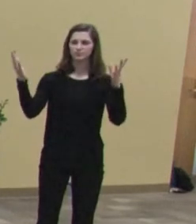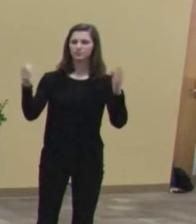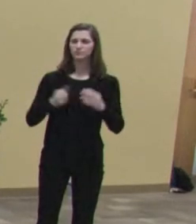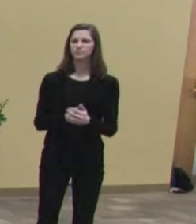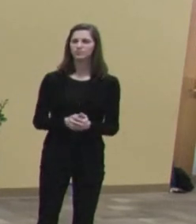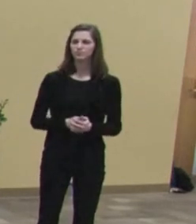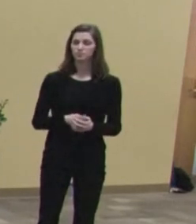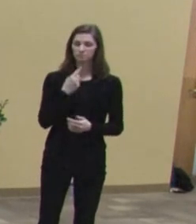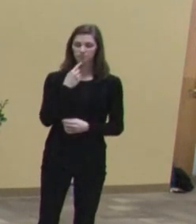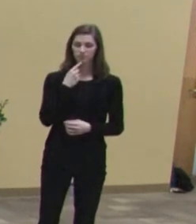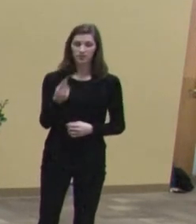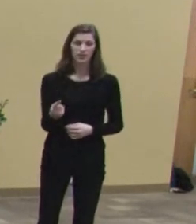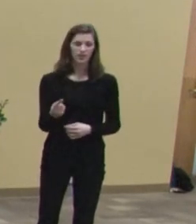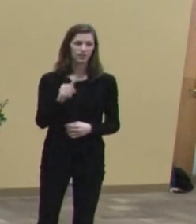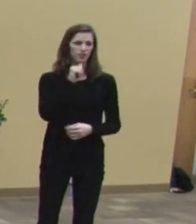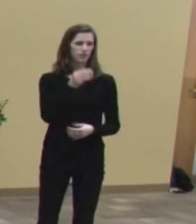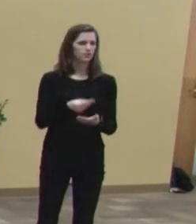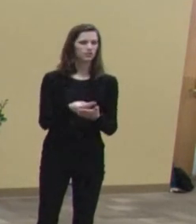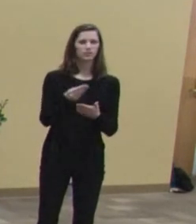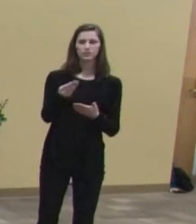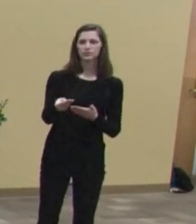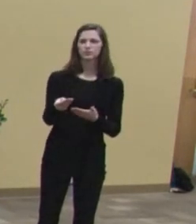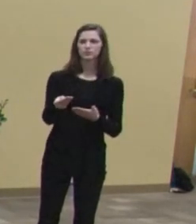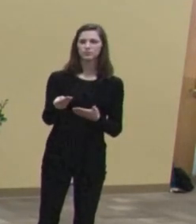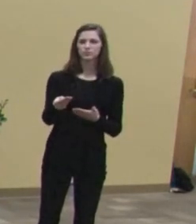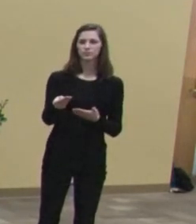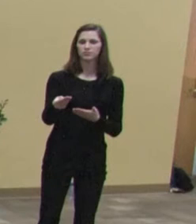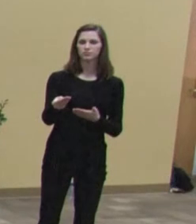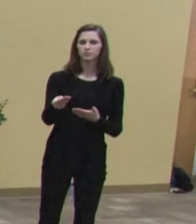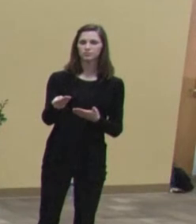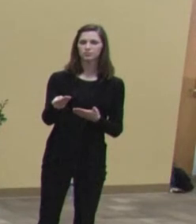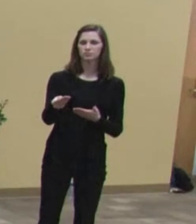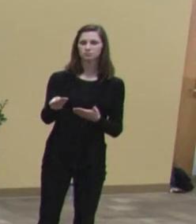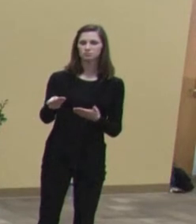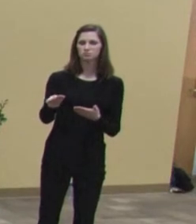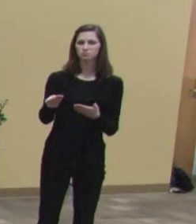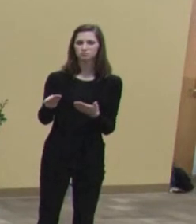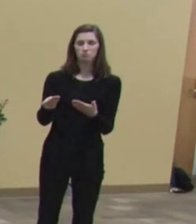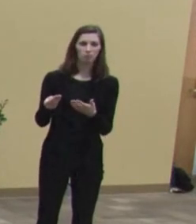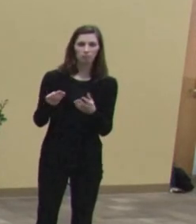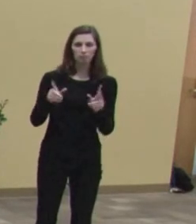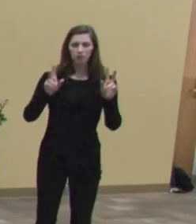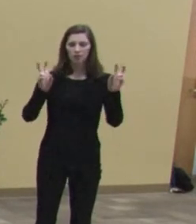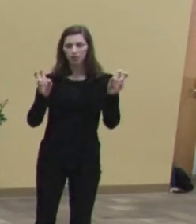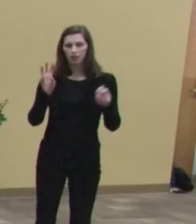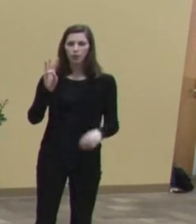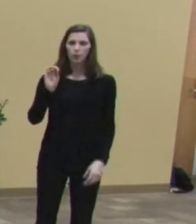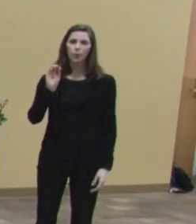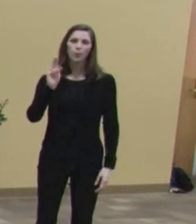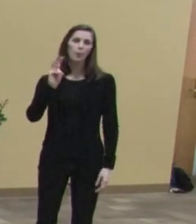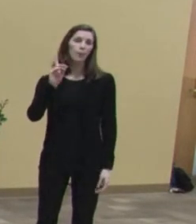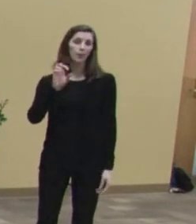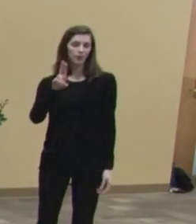Tell them not to buy what is all the bread, Wonder Bread.